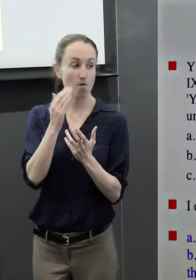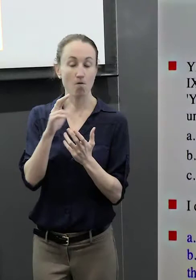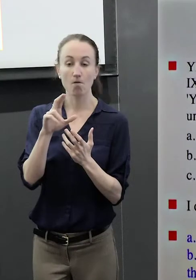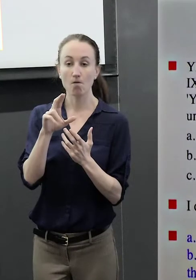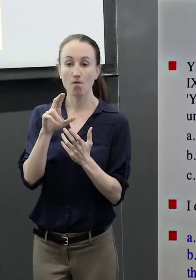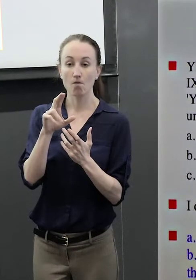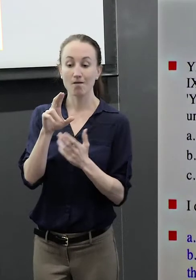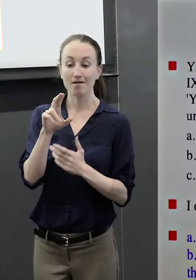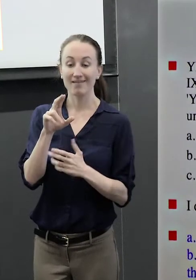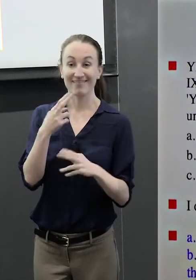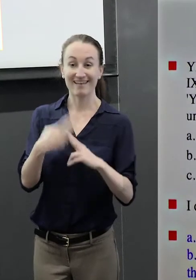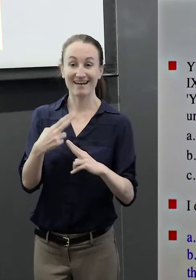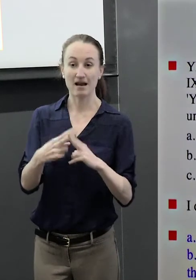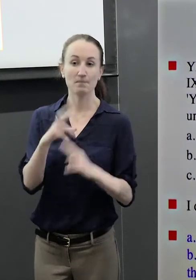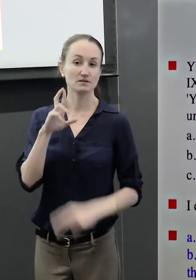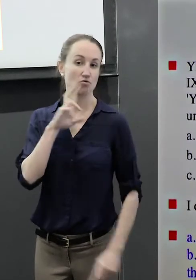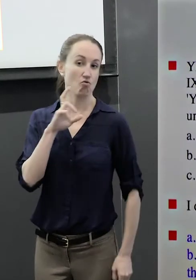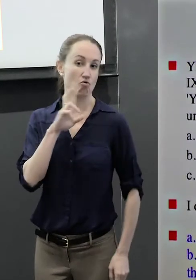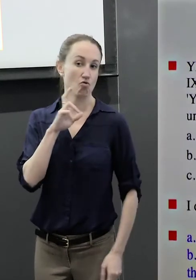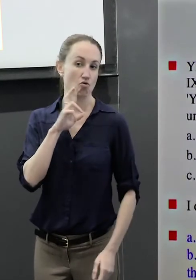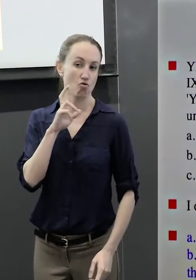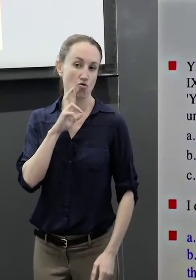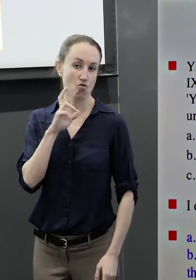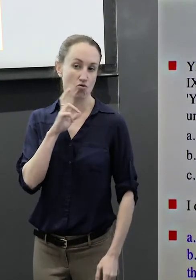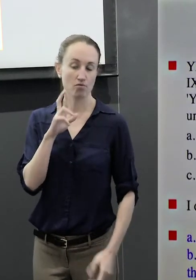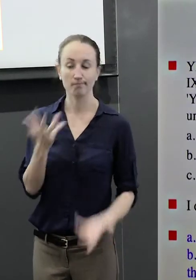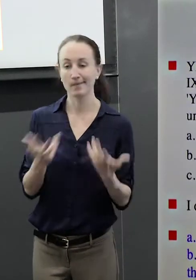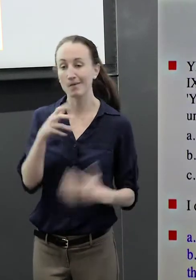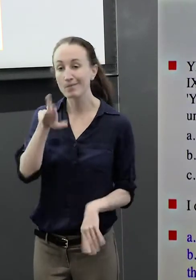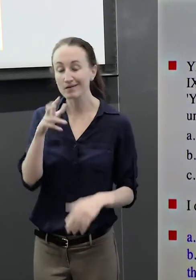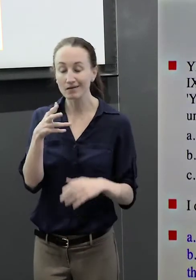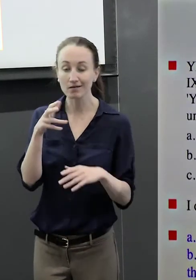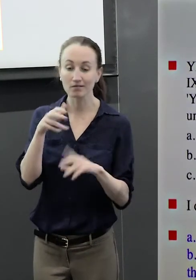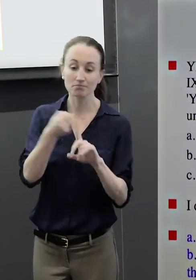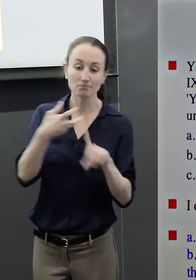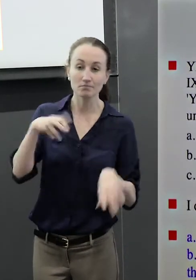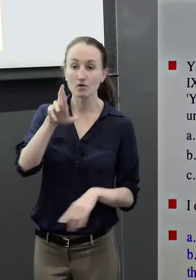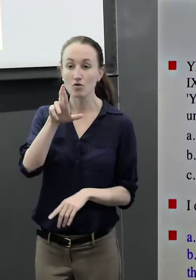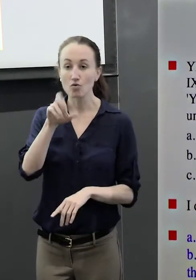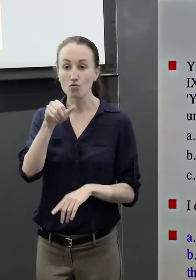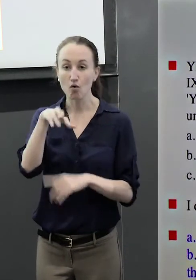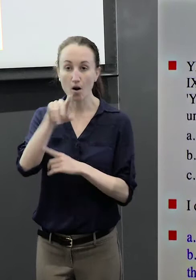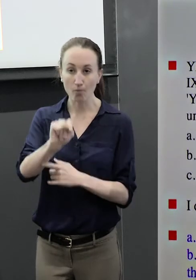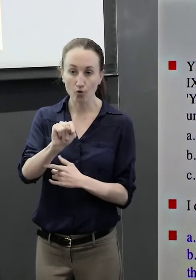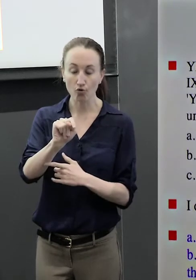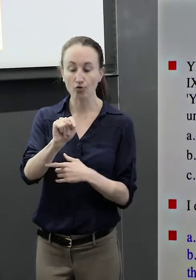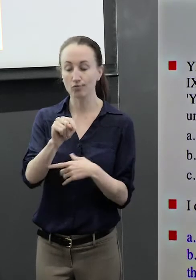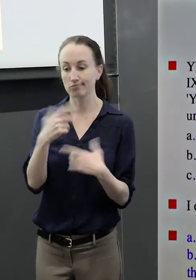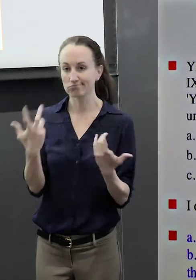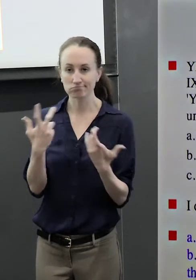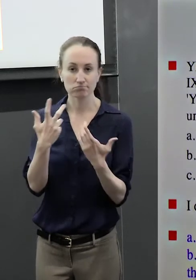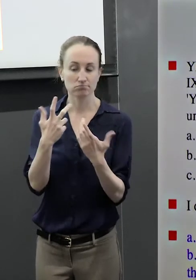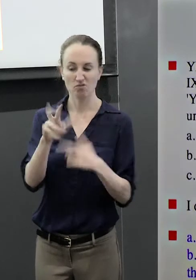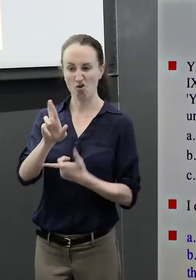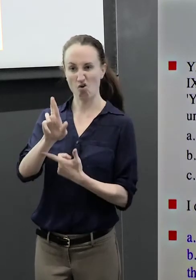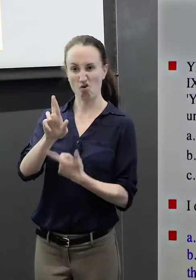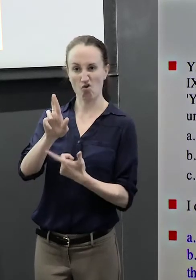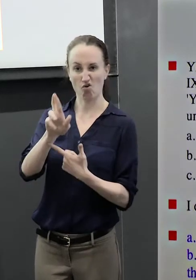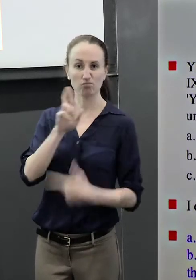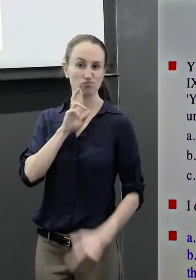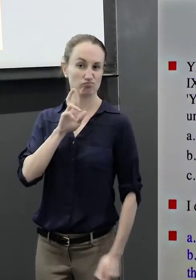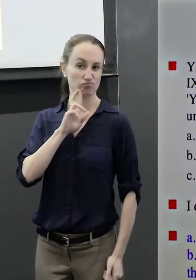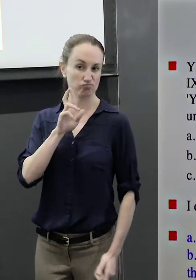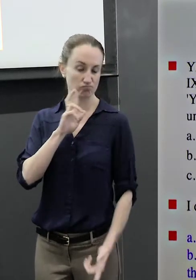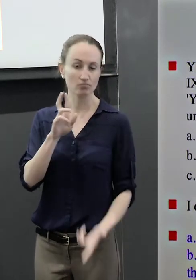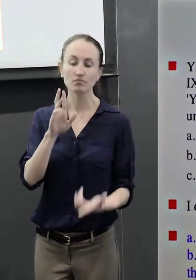is R. It could be Robert, for instance, Robert with a beard. This is the R of the manual alphabet. It doesn't matter. The important thing